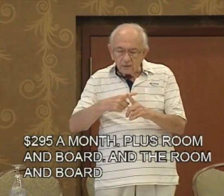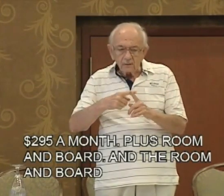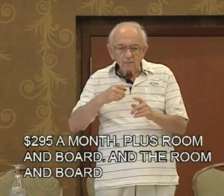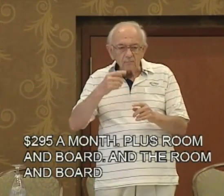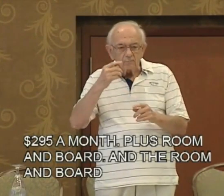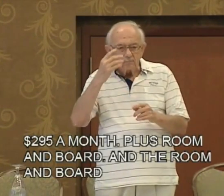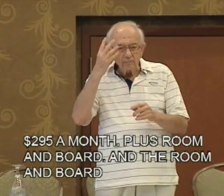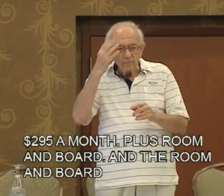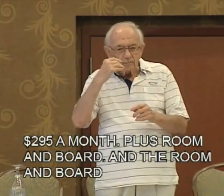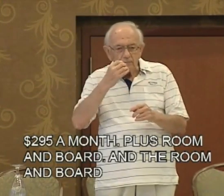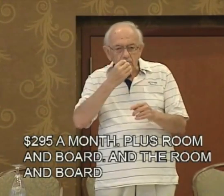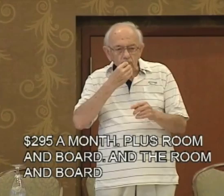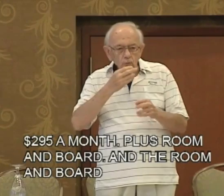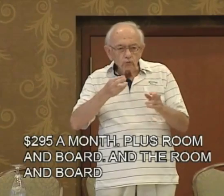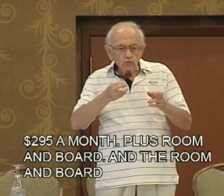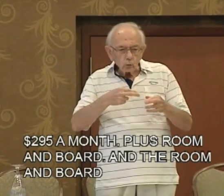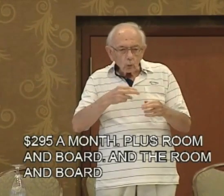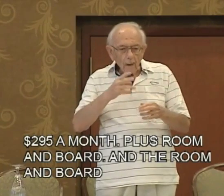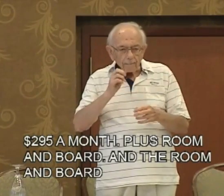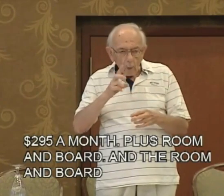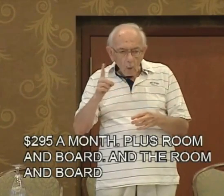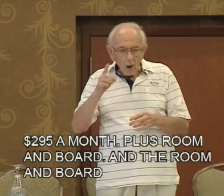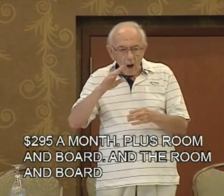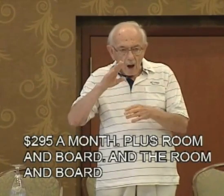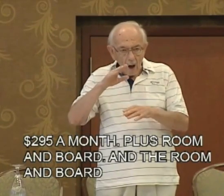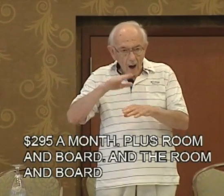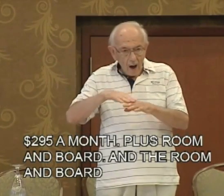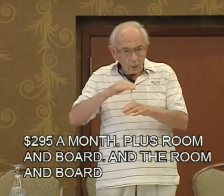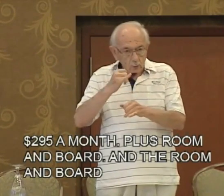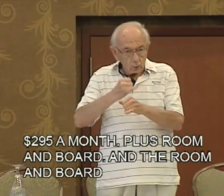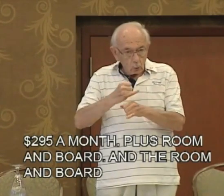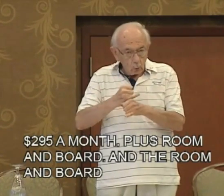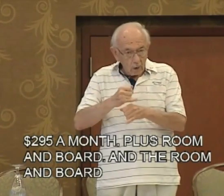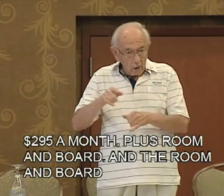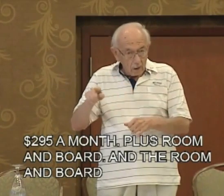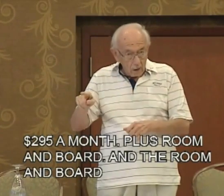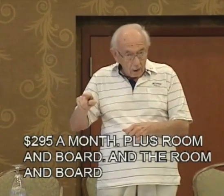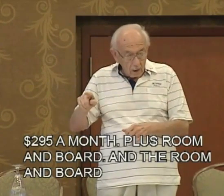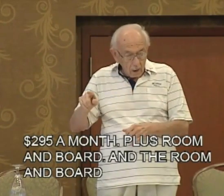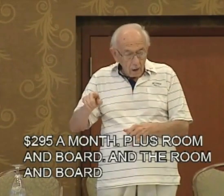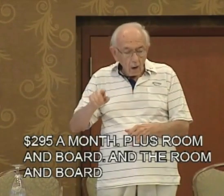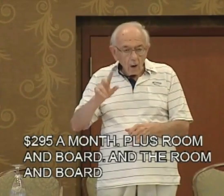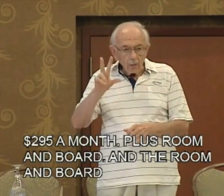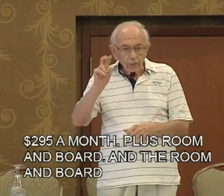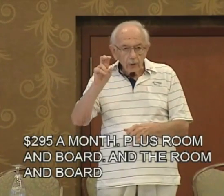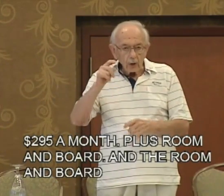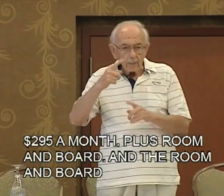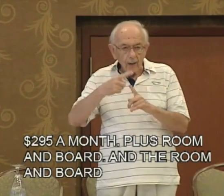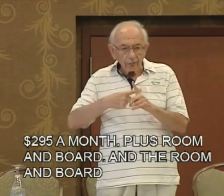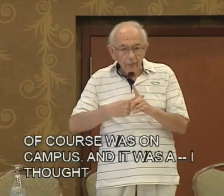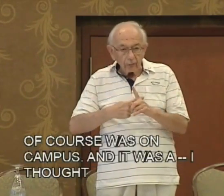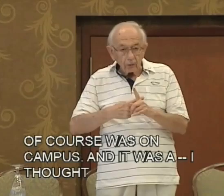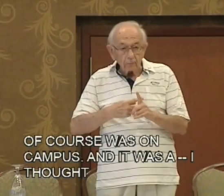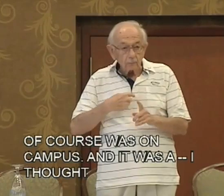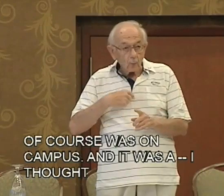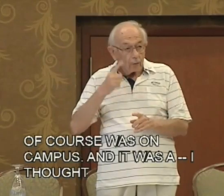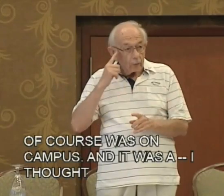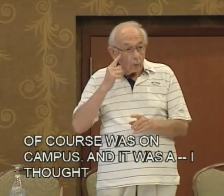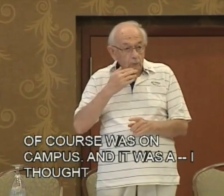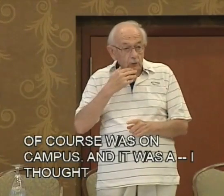plus room and board and the room and board of course was on campus and it was a